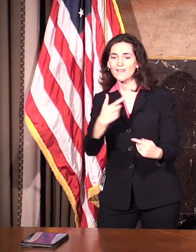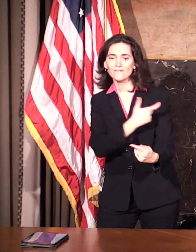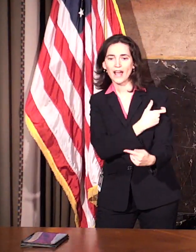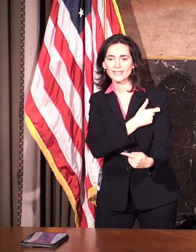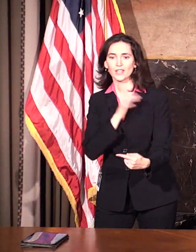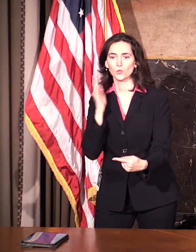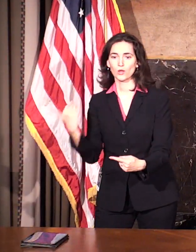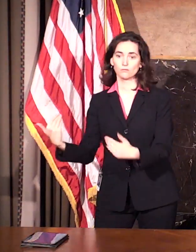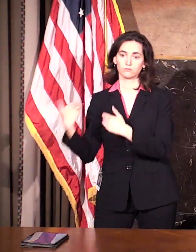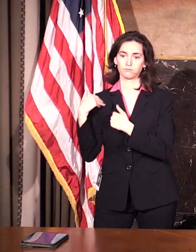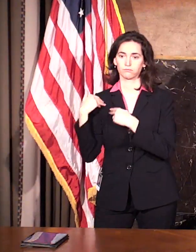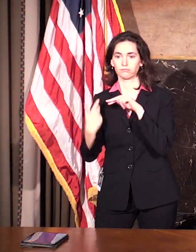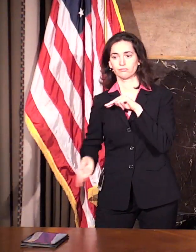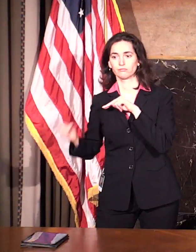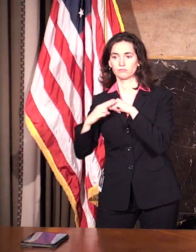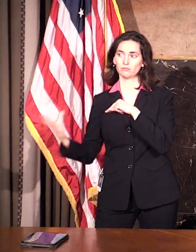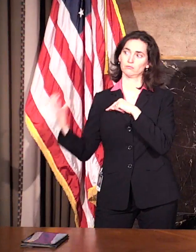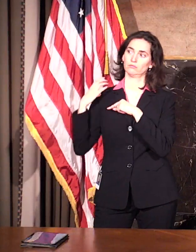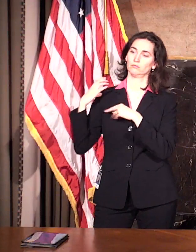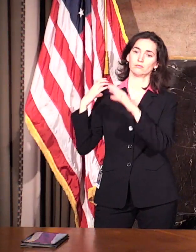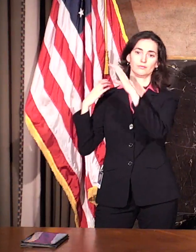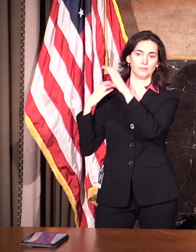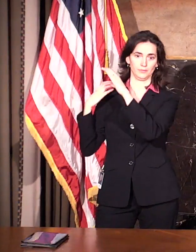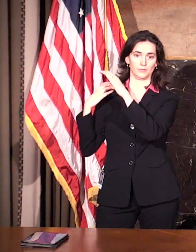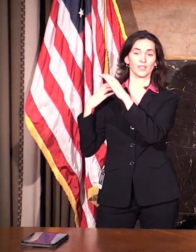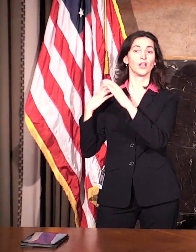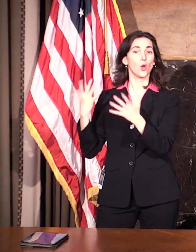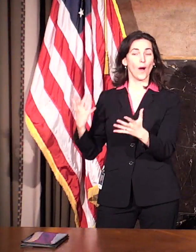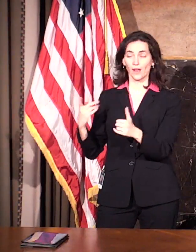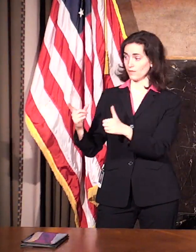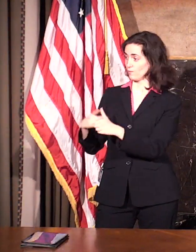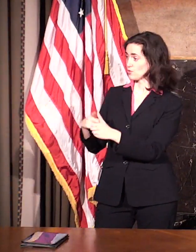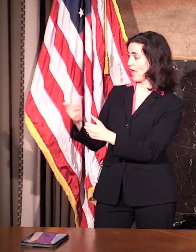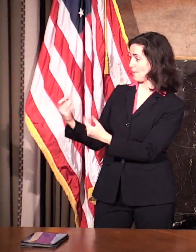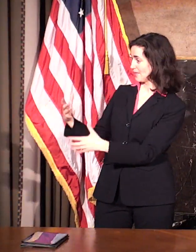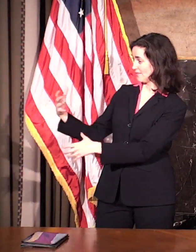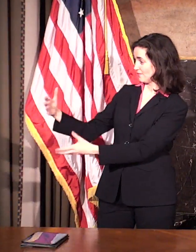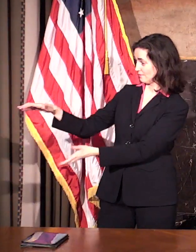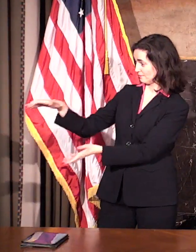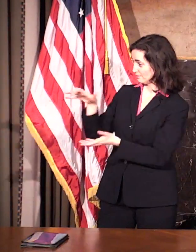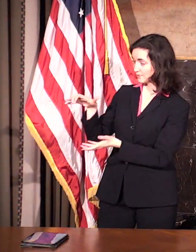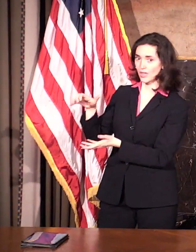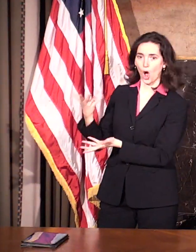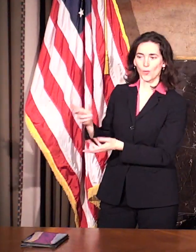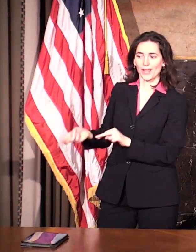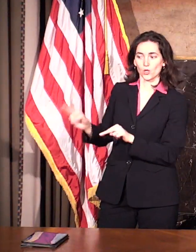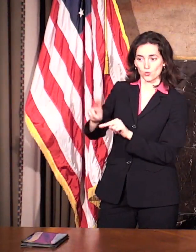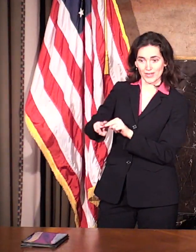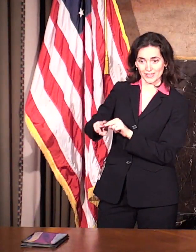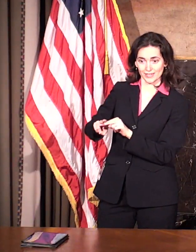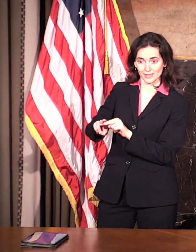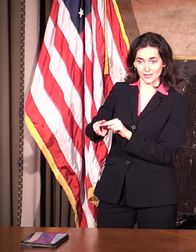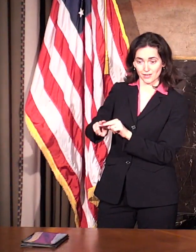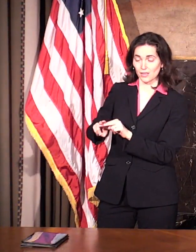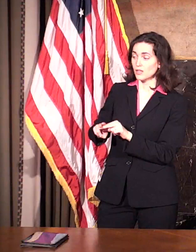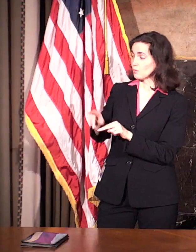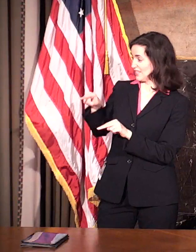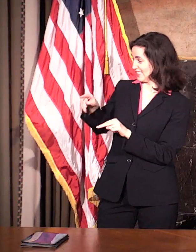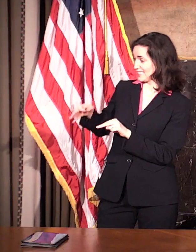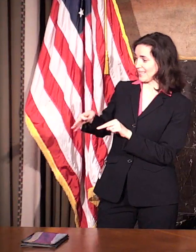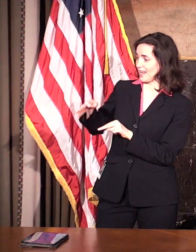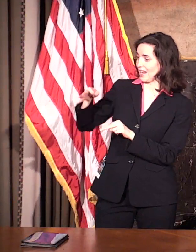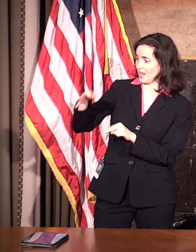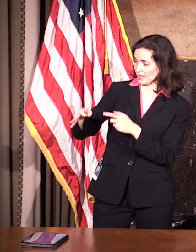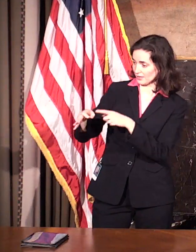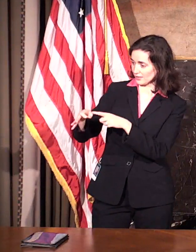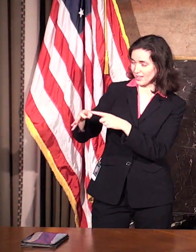have increased doses coming to us anyway because our allocations went up a little bit, and we're going to have a lot of doses that would have arrived this week that are going to come later this